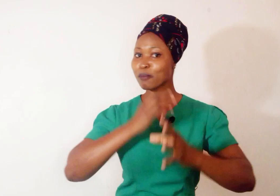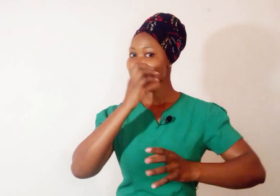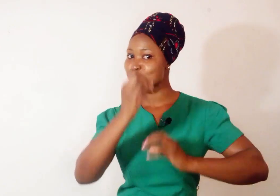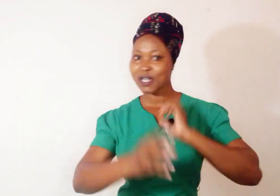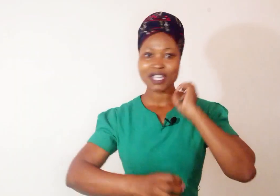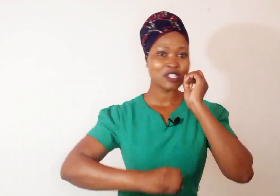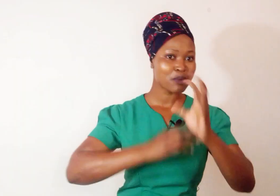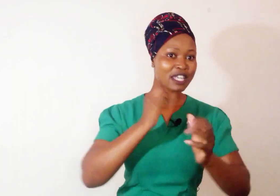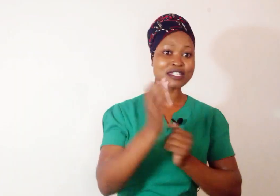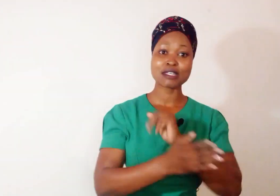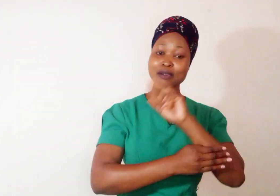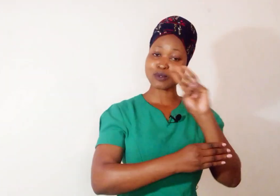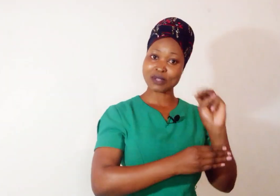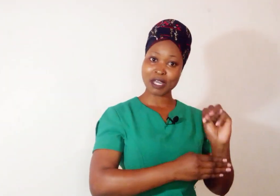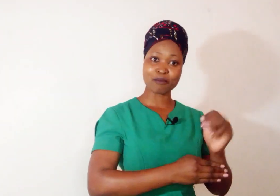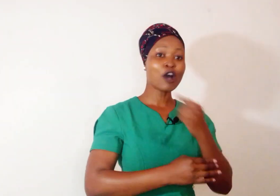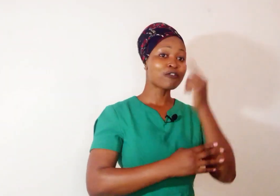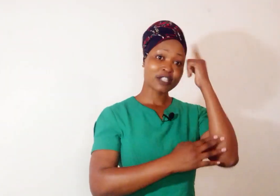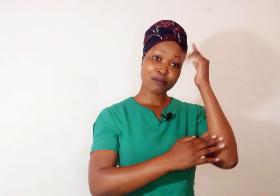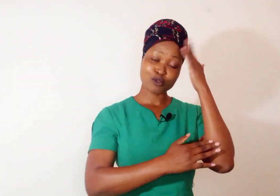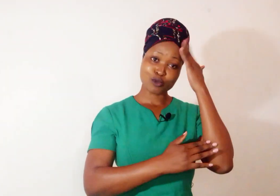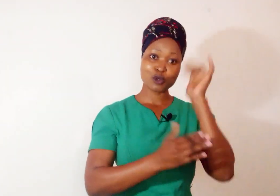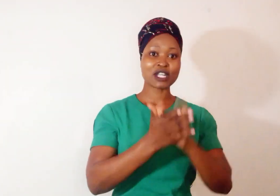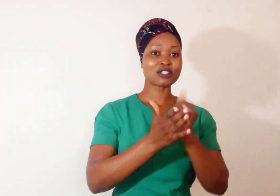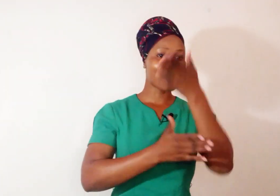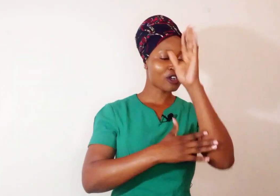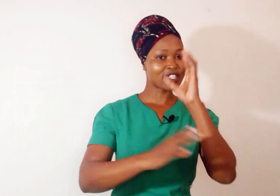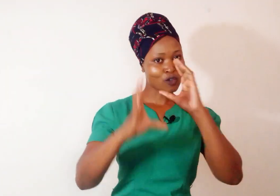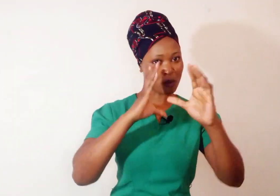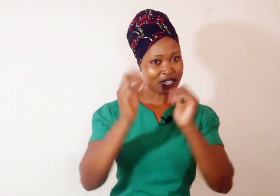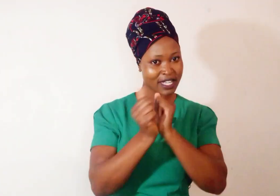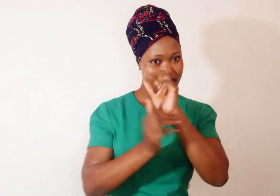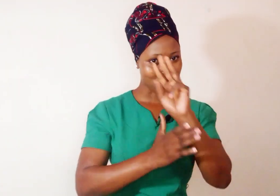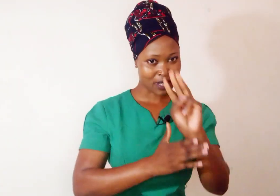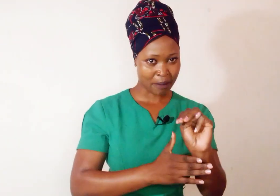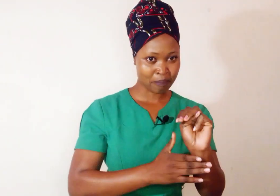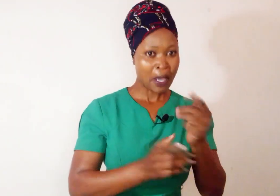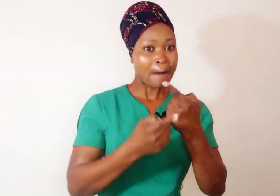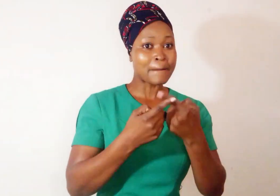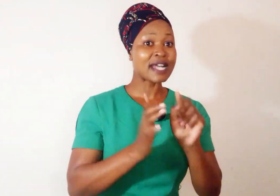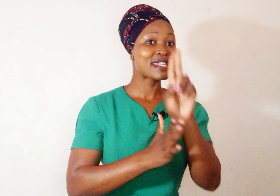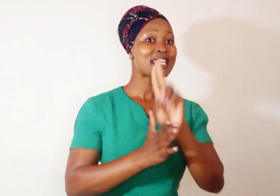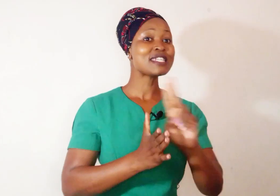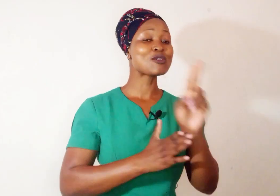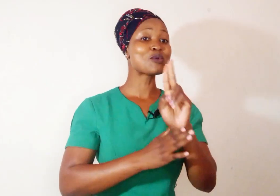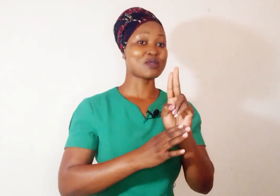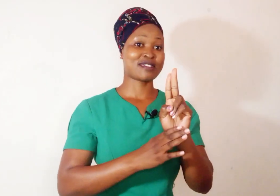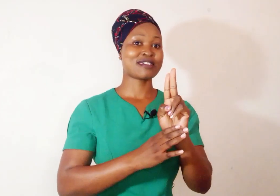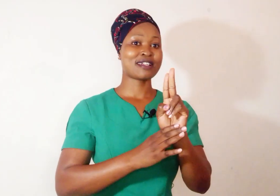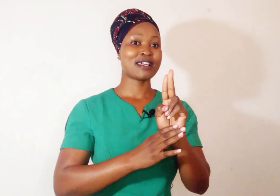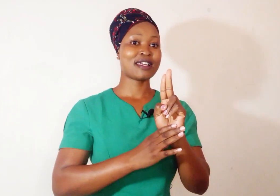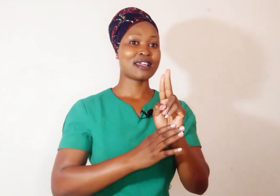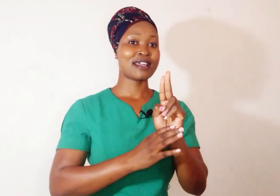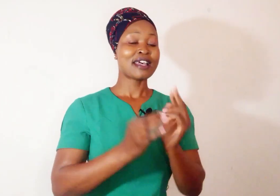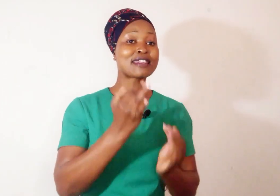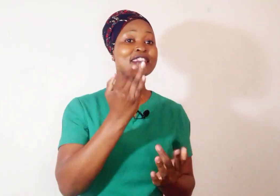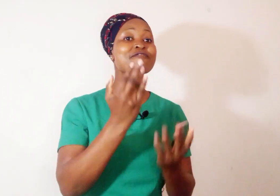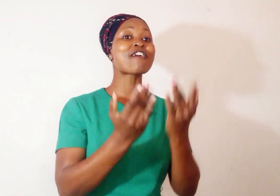on speaking to them for them to know that God is communicating with them. But he used the